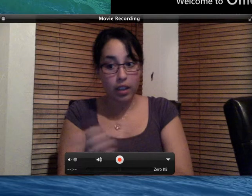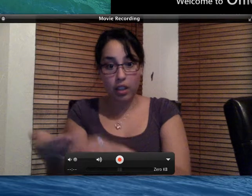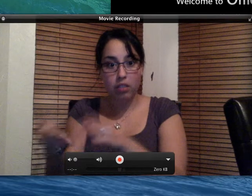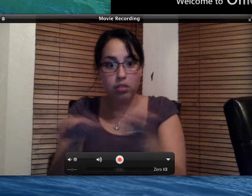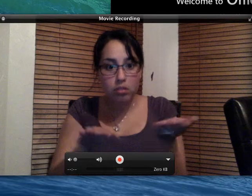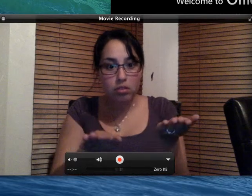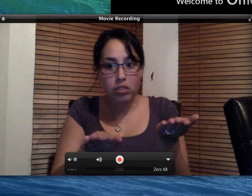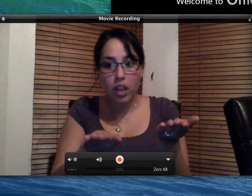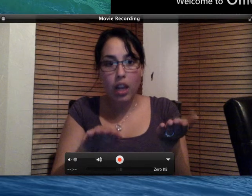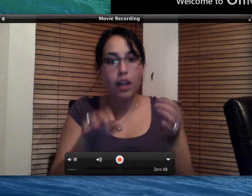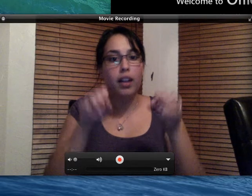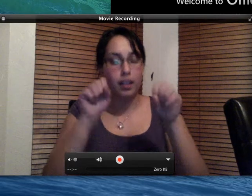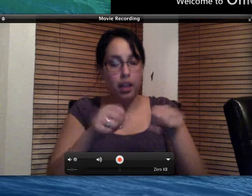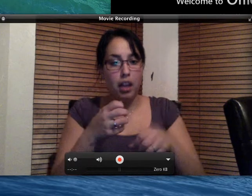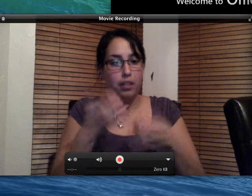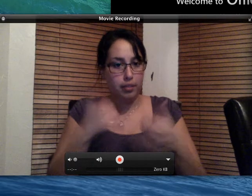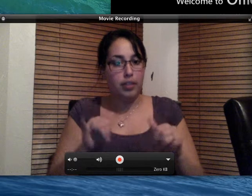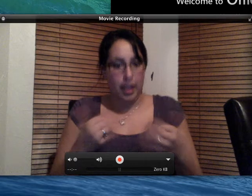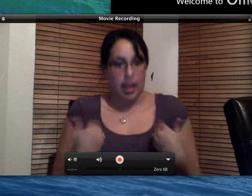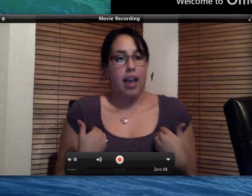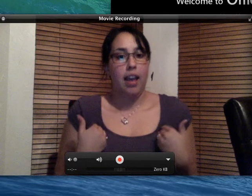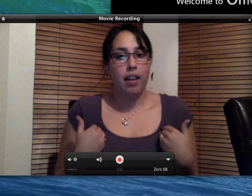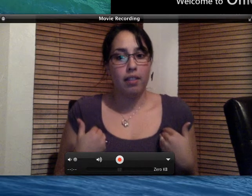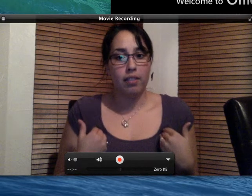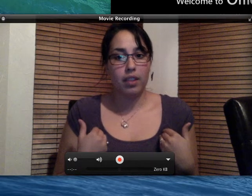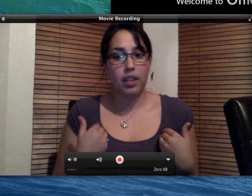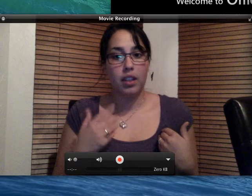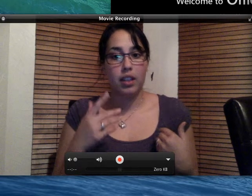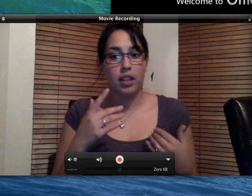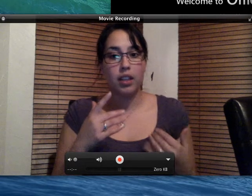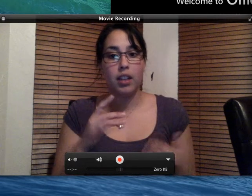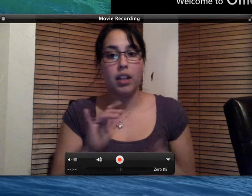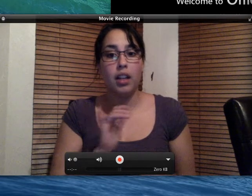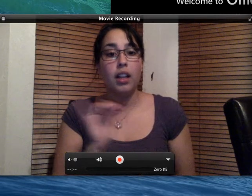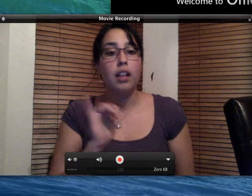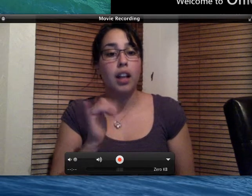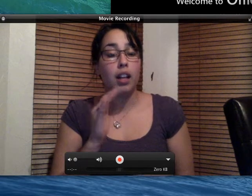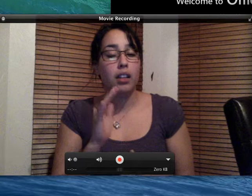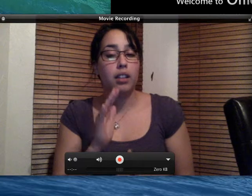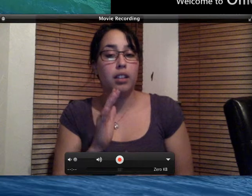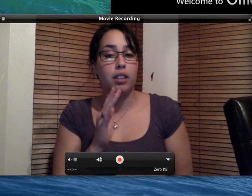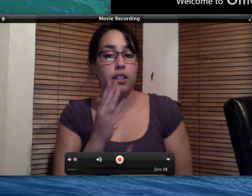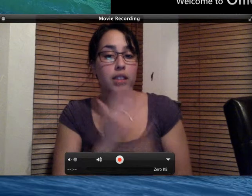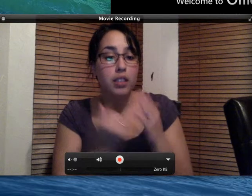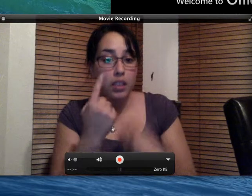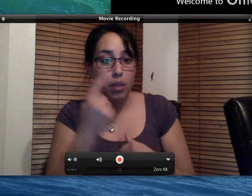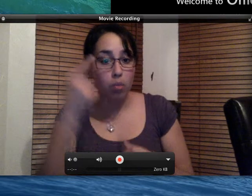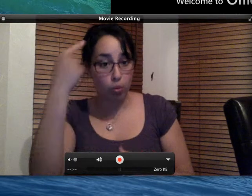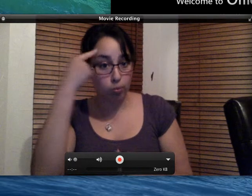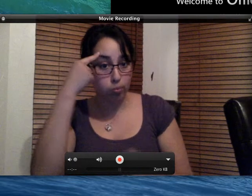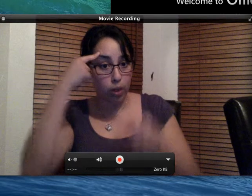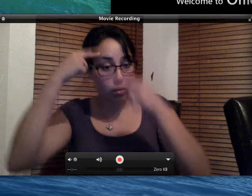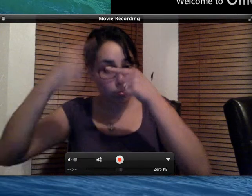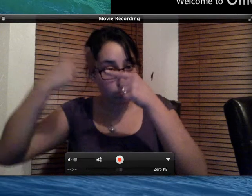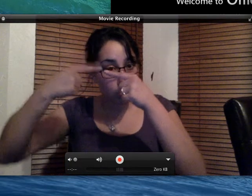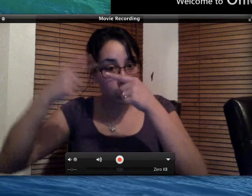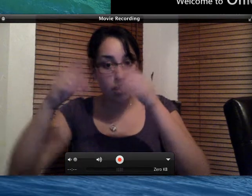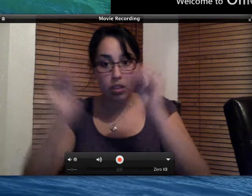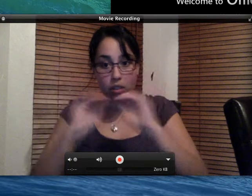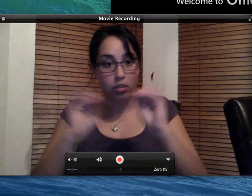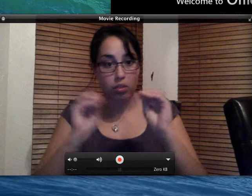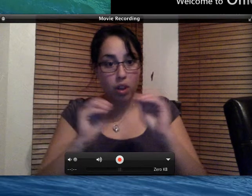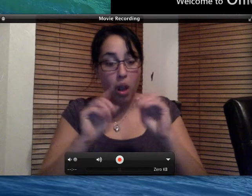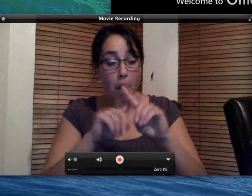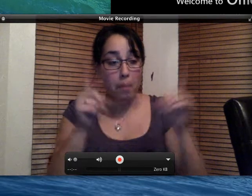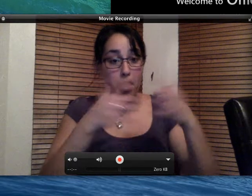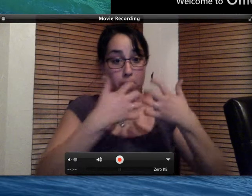a beating heart cadaver, and this is somebody who is brain dead, legally dead, definitely checked out, but is being kept alive on a